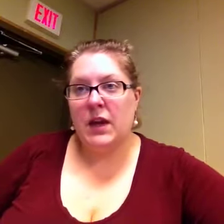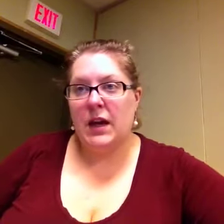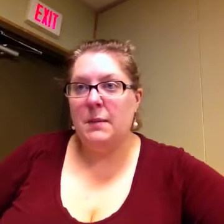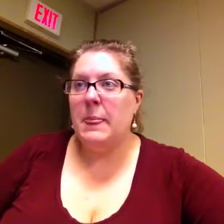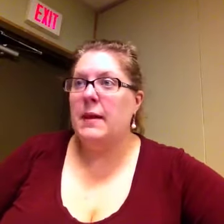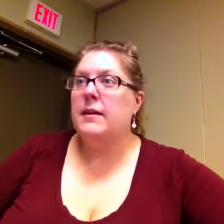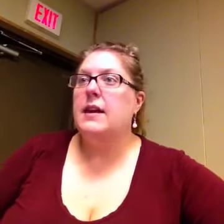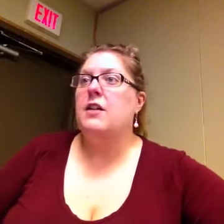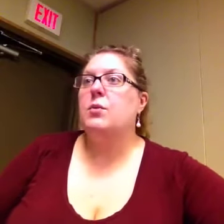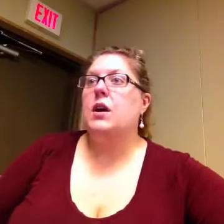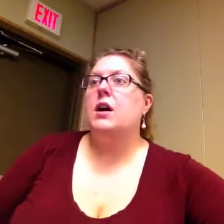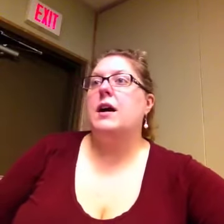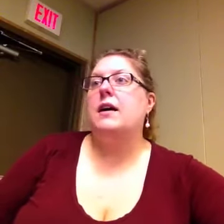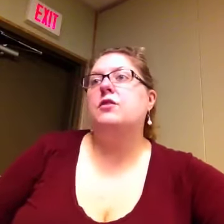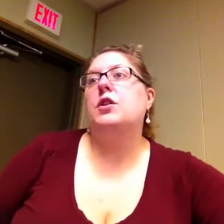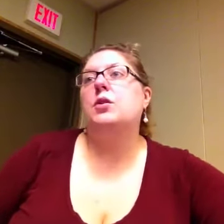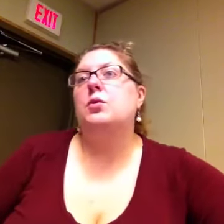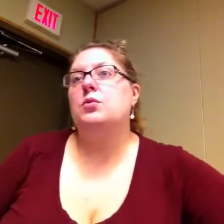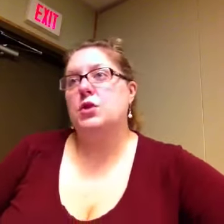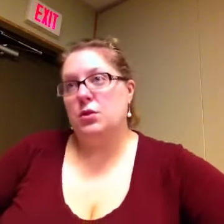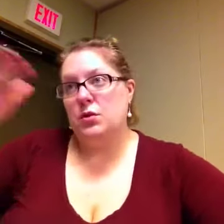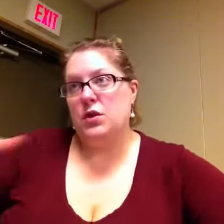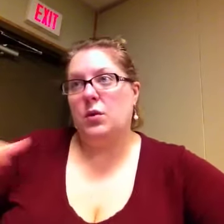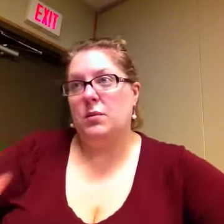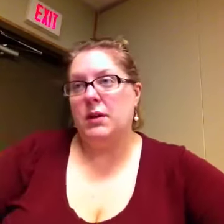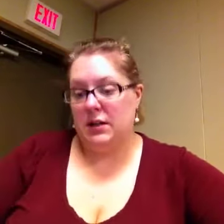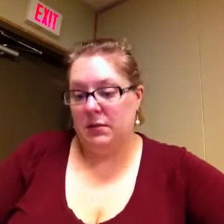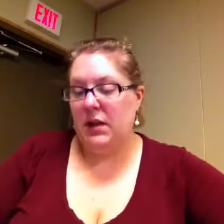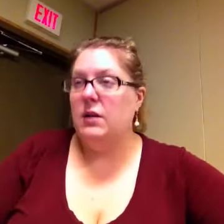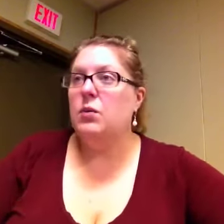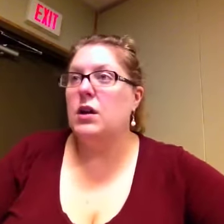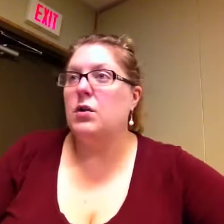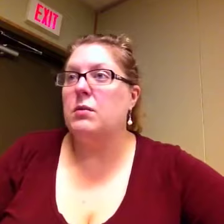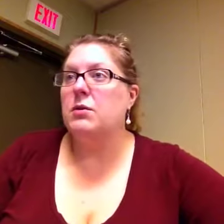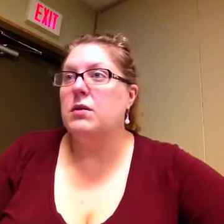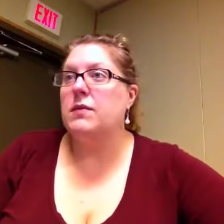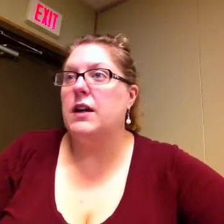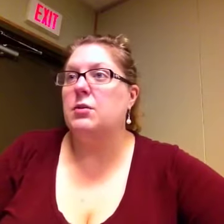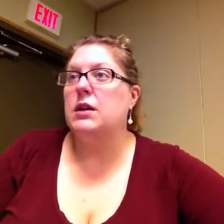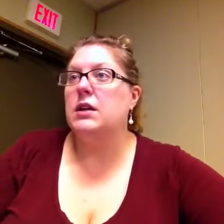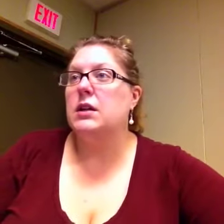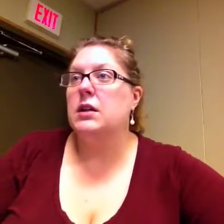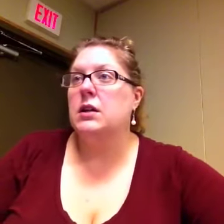Okay. Now, if we are alto 2, so on the bottom line, we are going to be doing the following.